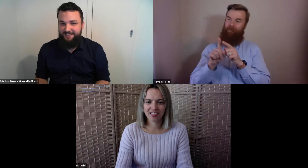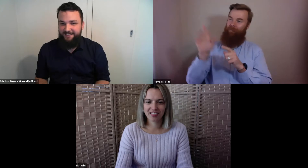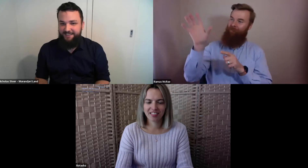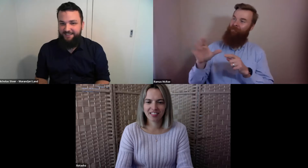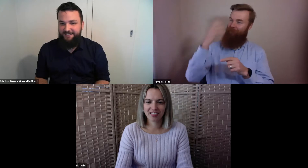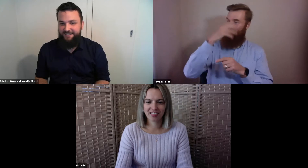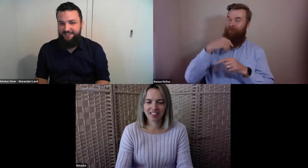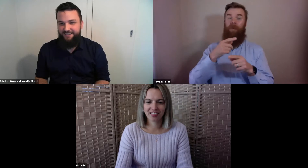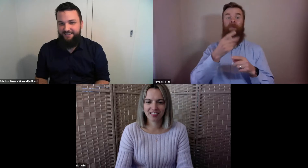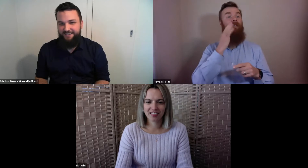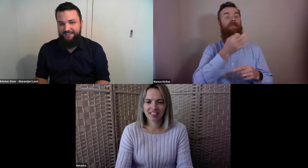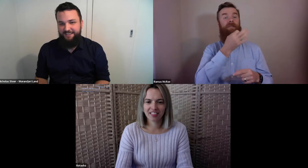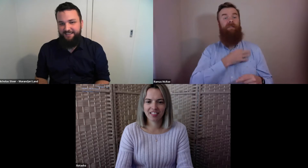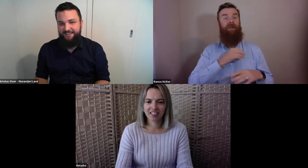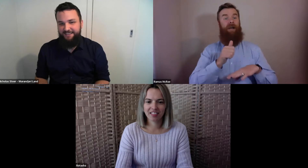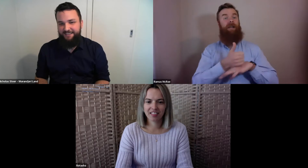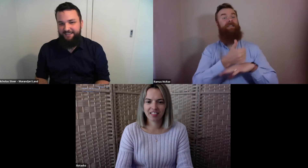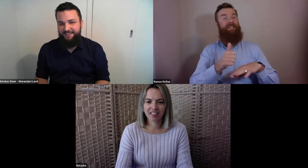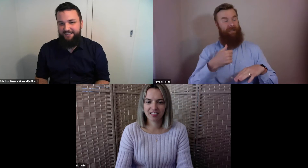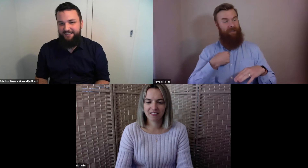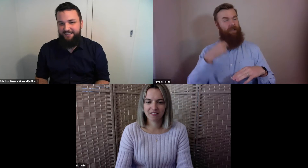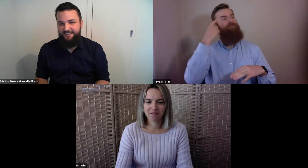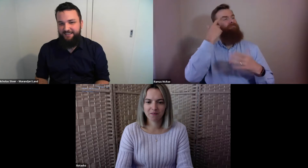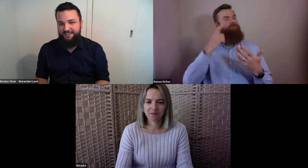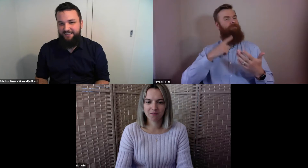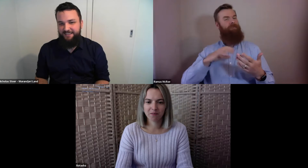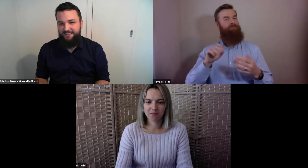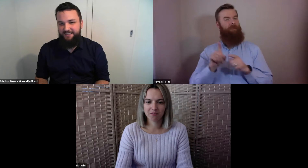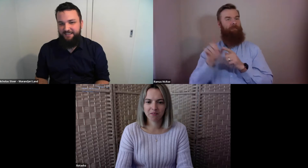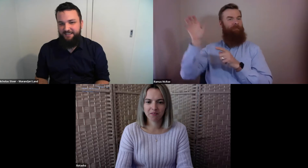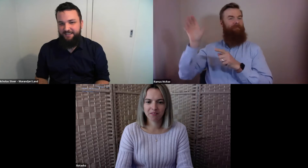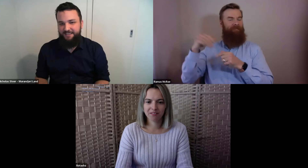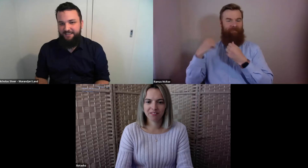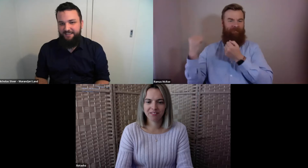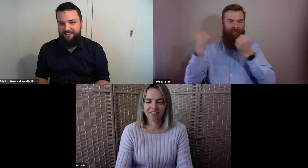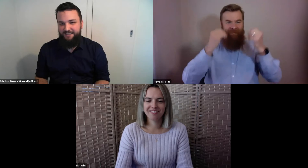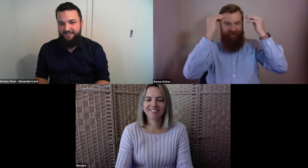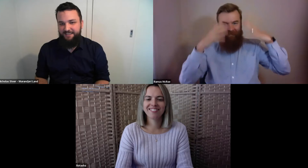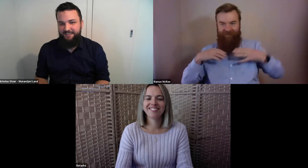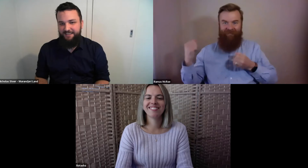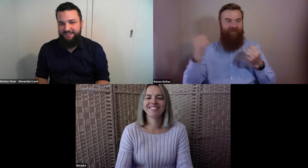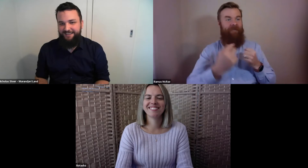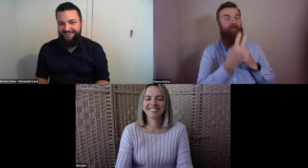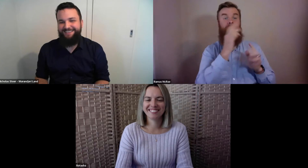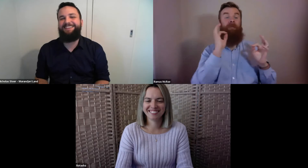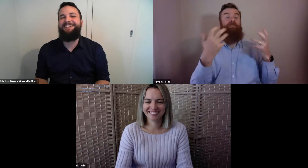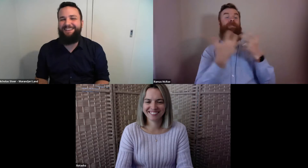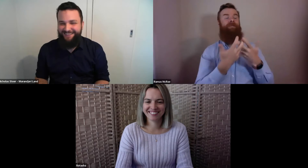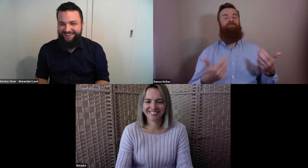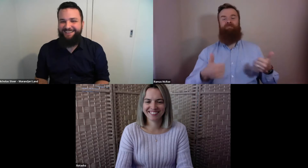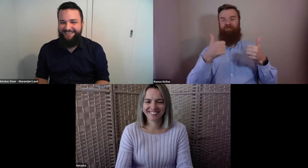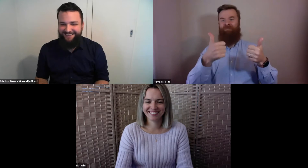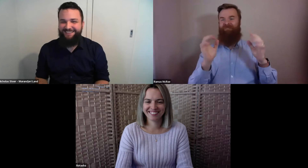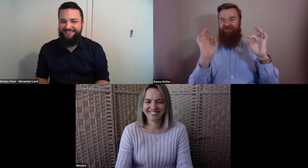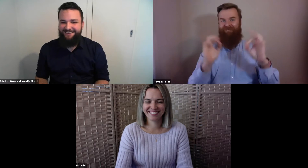Yeah, I usually go to the same barber and I think, you know, if I was acting, I would take on the characteristics